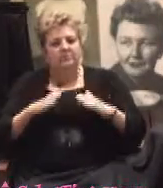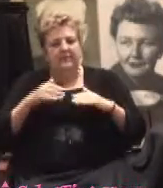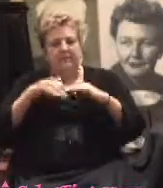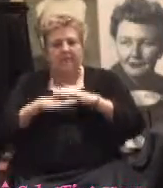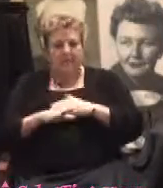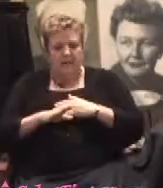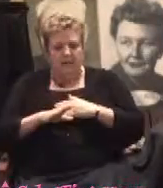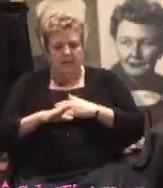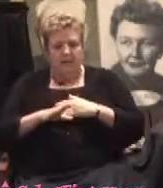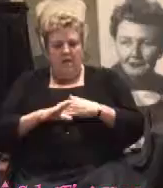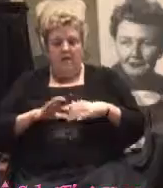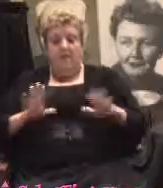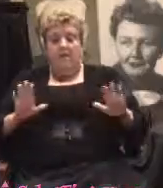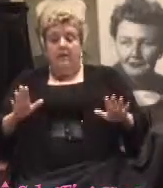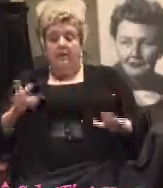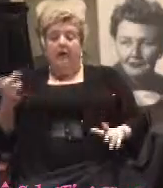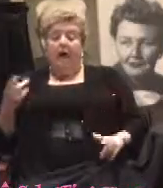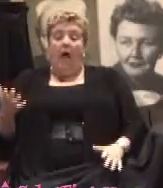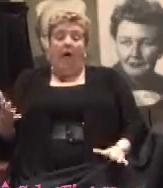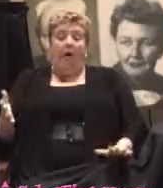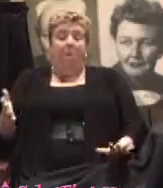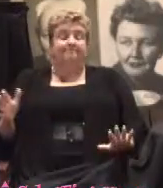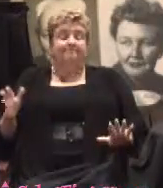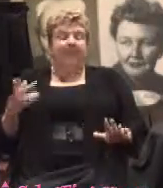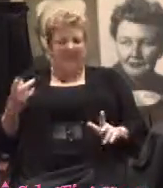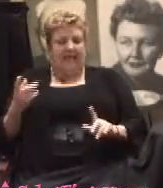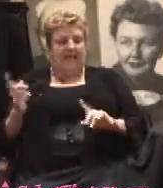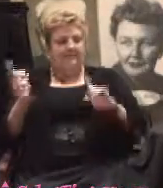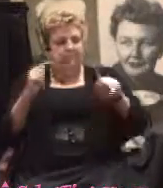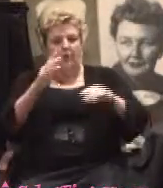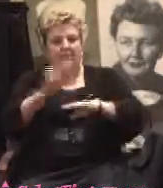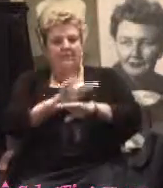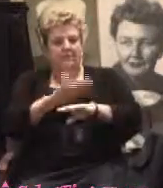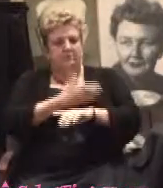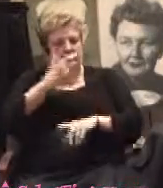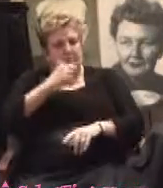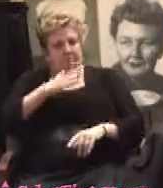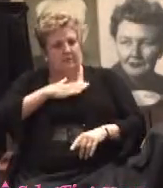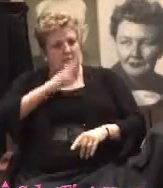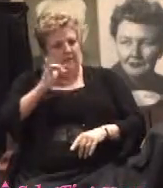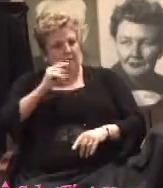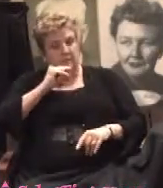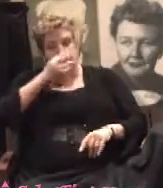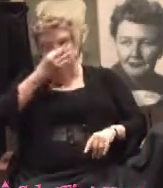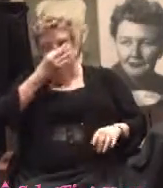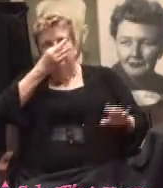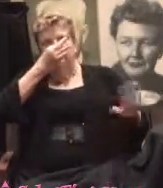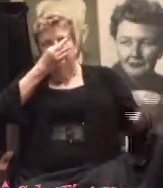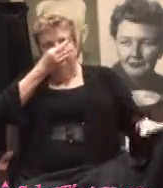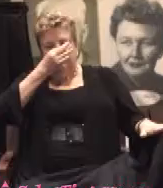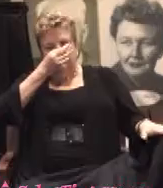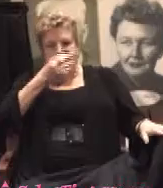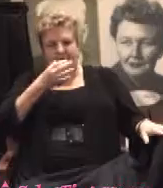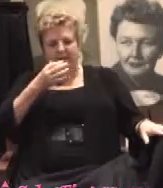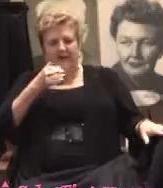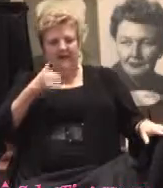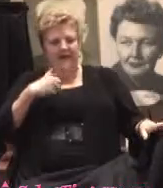and he said, let's go to the beach. It was kind of ripe in there, I had these things in California. I don't know if you have them out here. They're